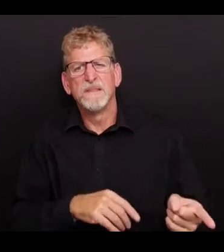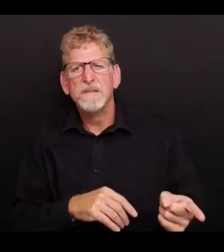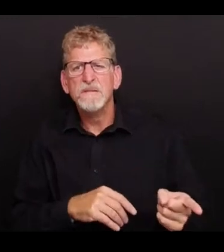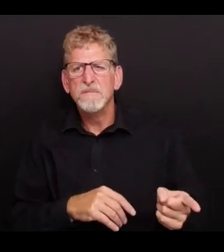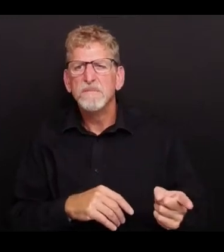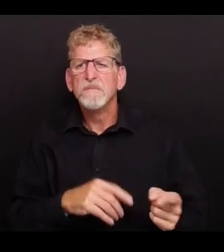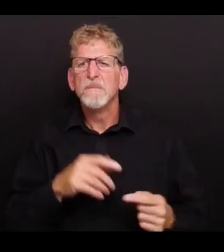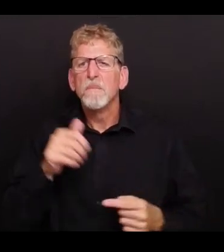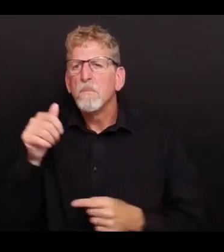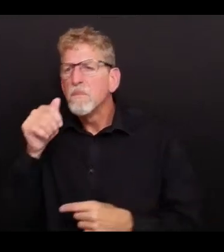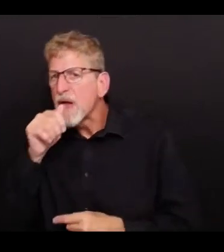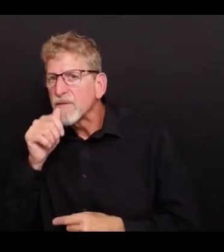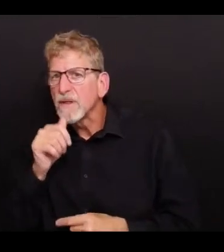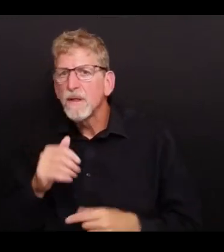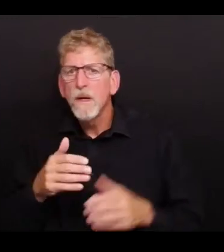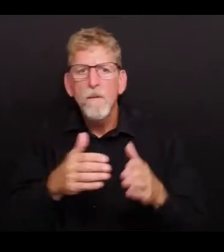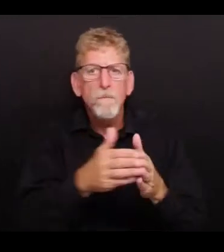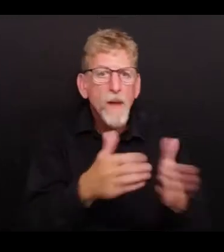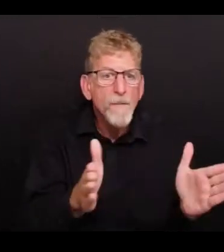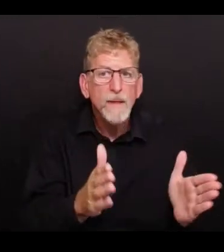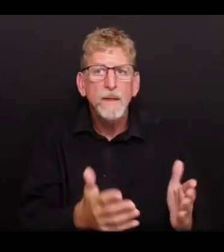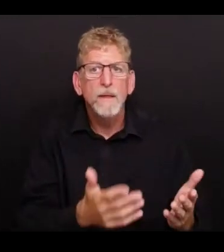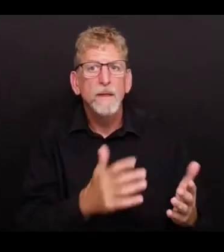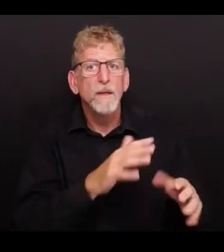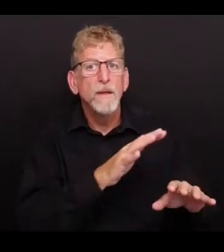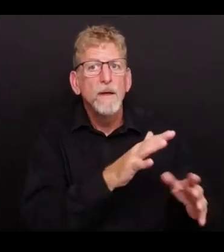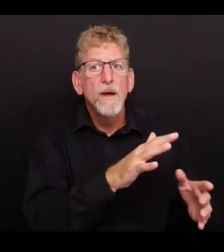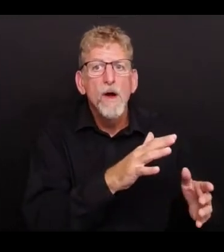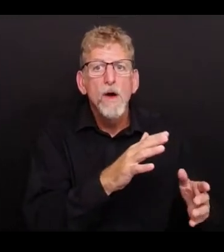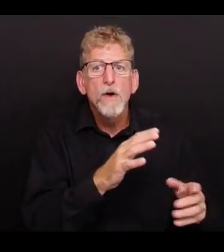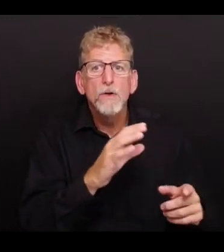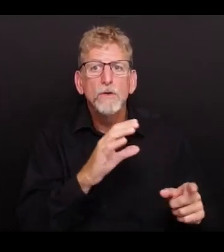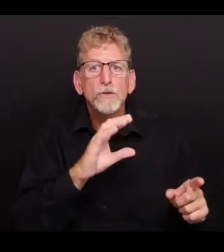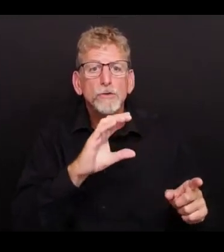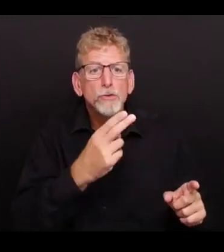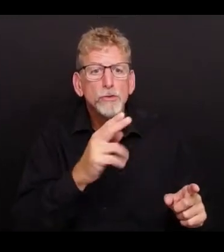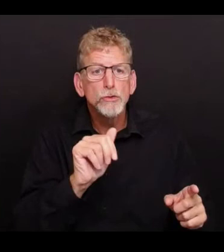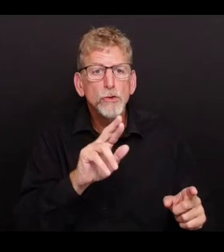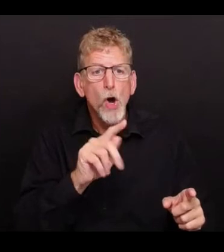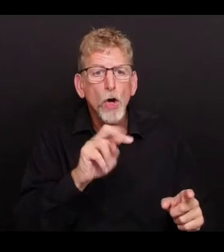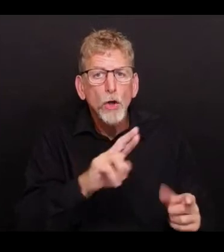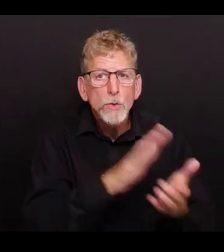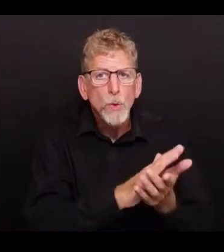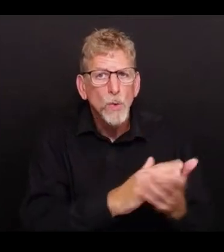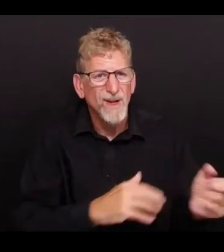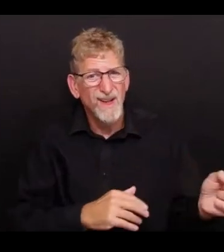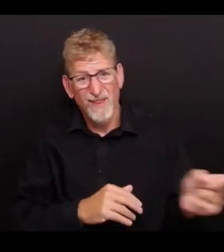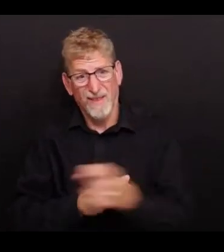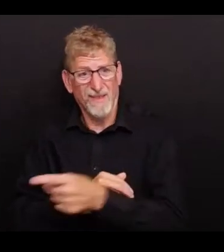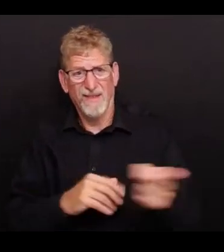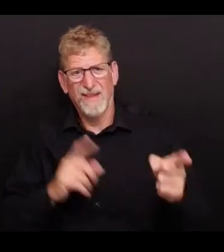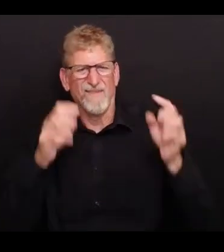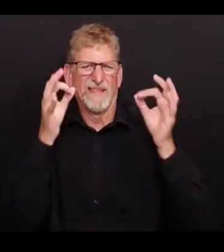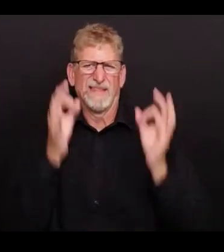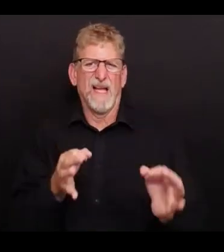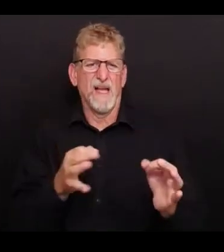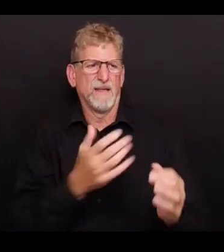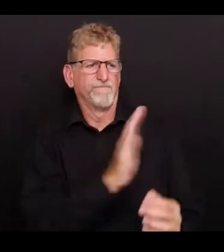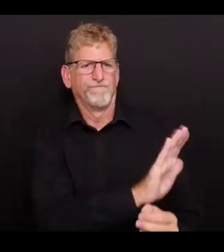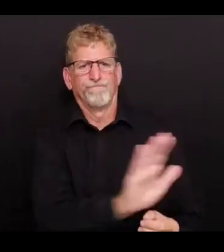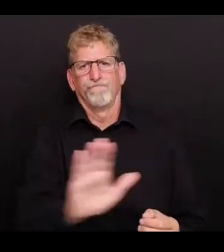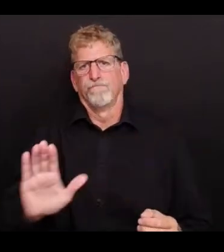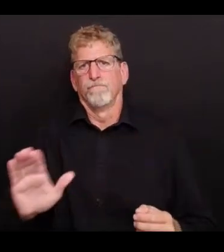be able to assess which test works best for their school community and have some autonomy in developing their individual testing